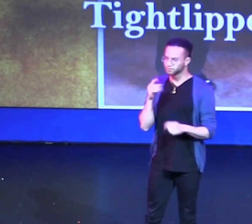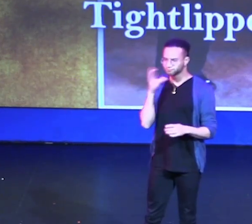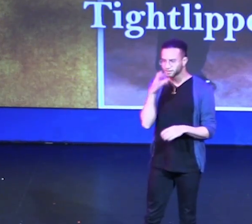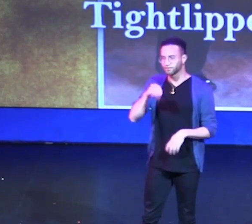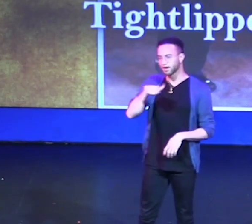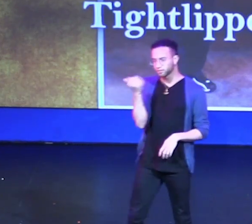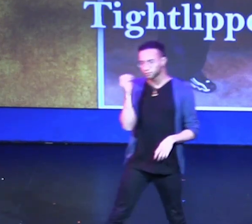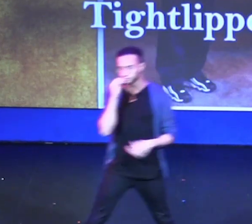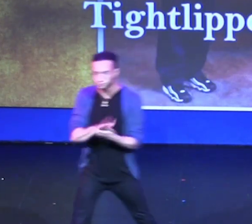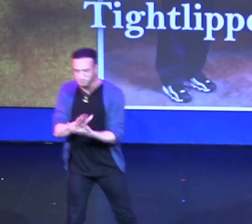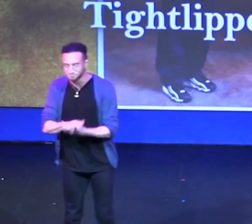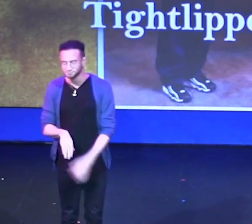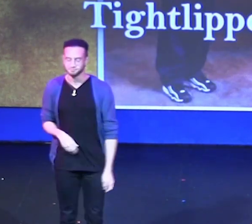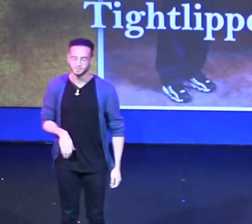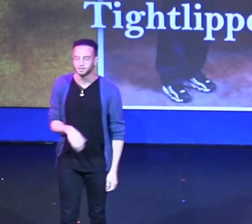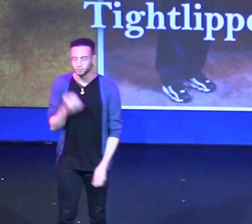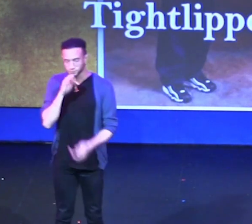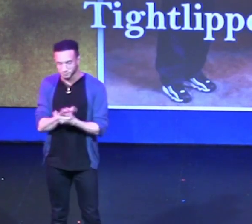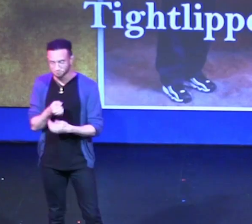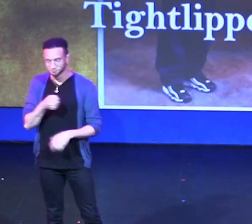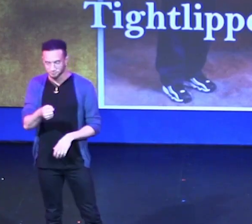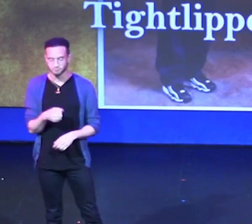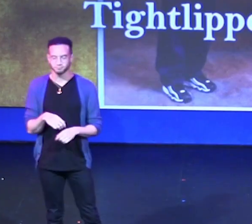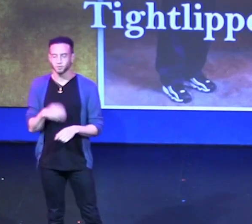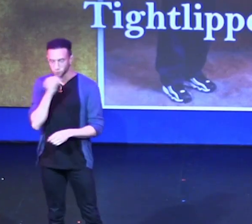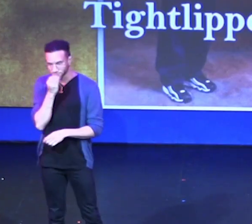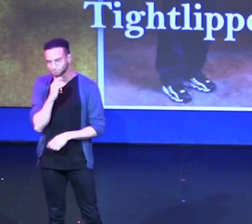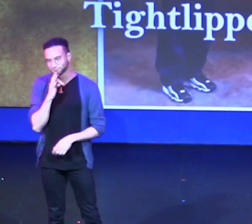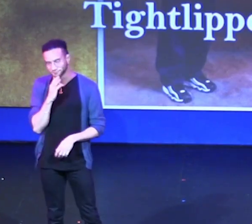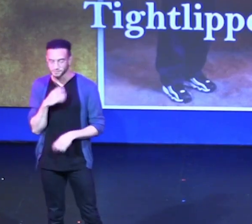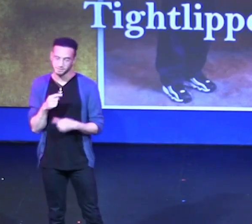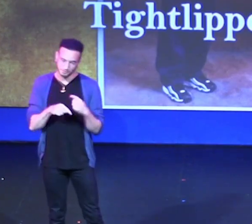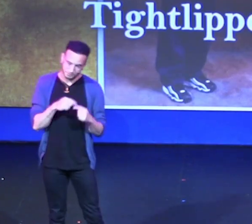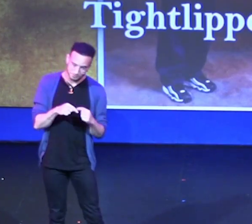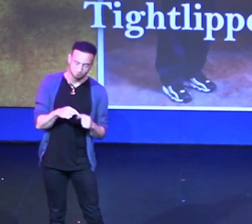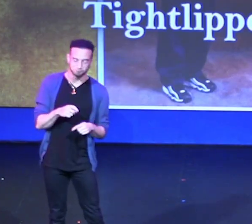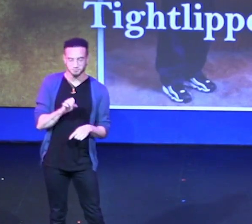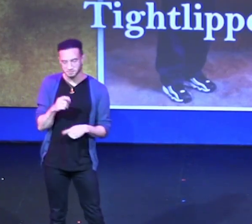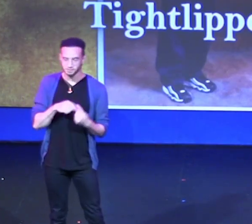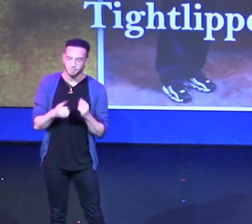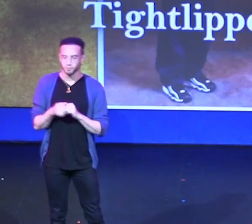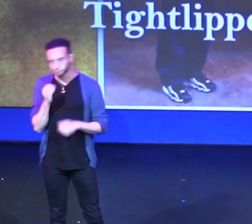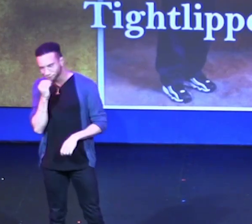out another situation to put me in. So she found another school. It was the oral approach as